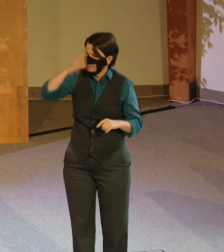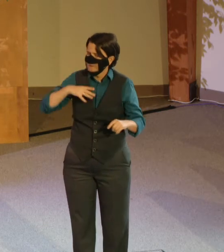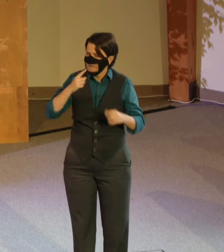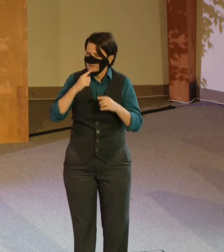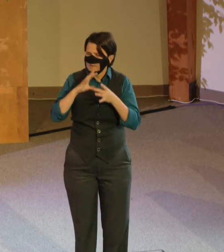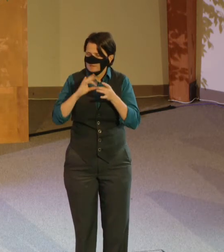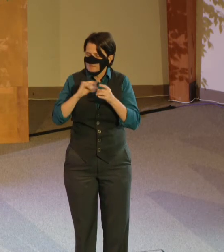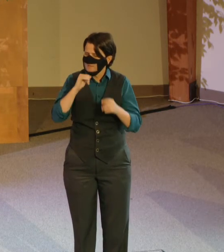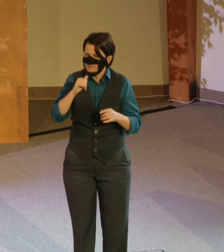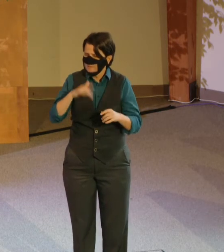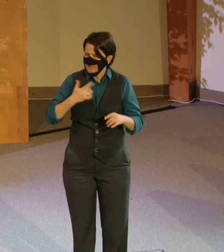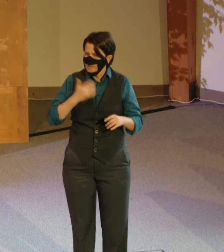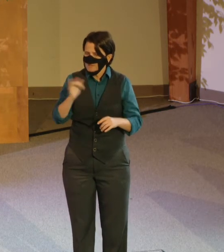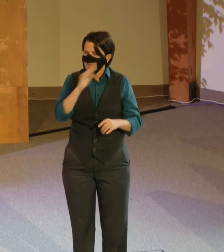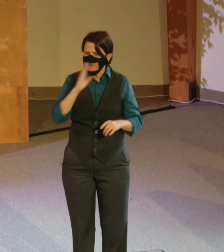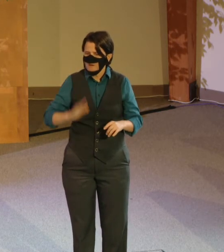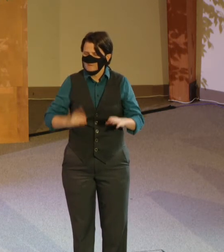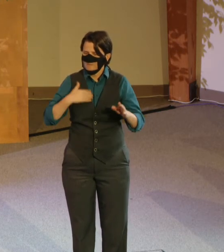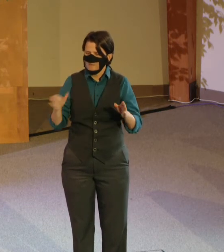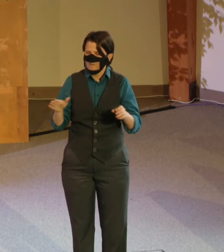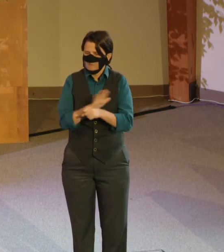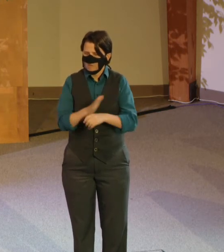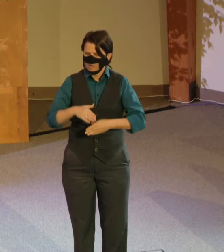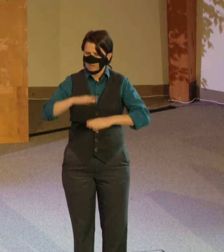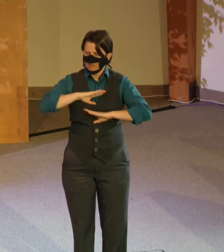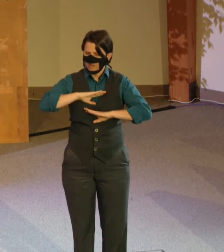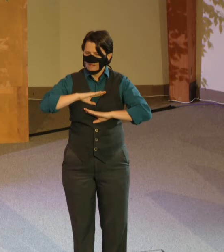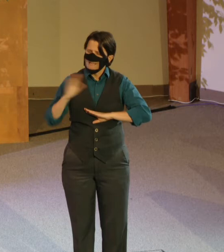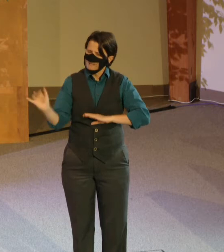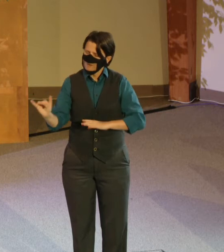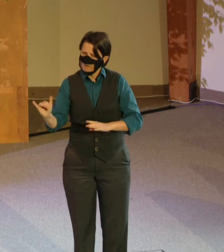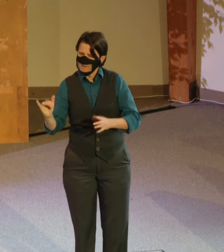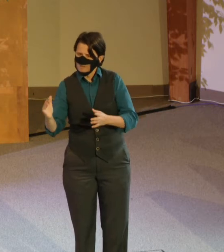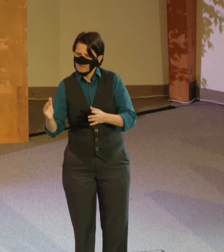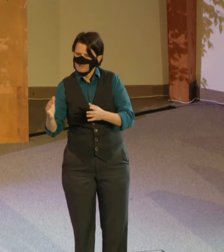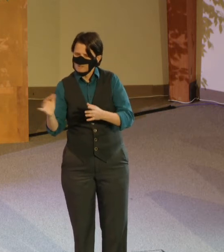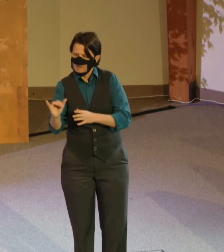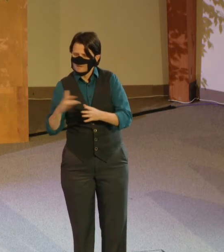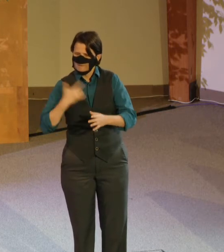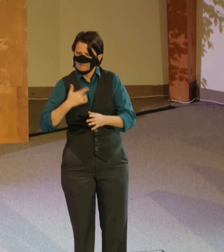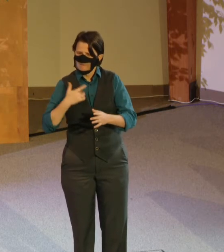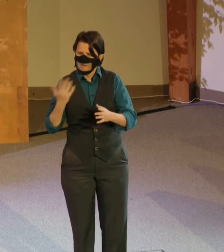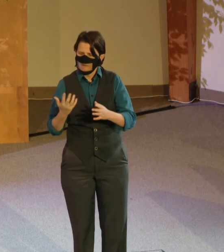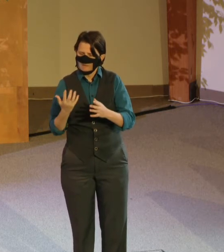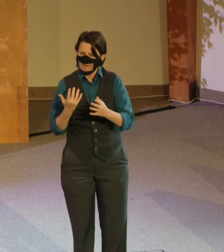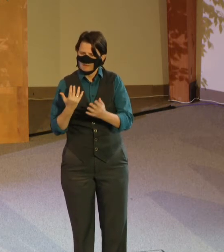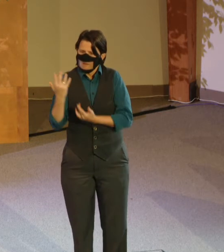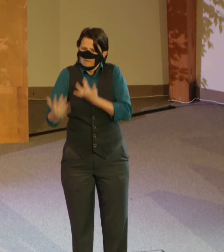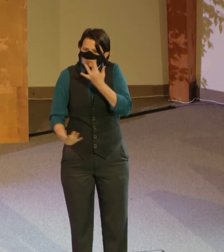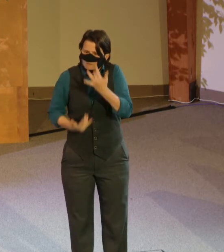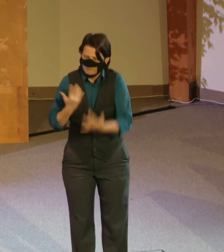tune into you, it's really interesting. It's almost like feeling combustible when I go to you. I could combust.